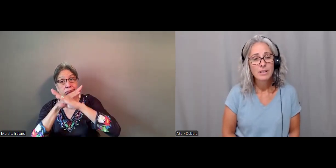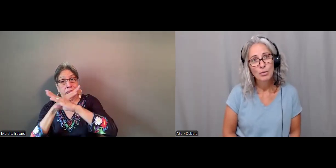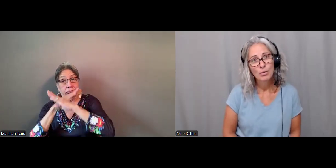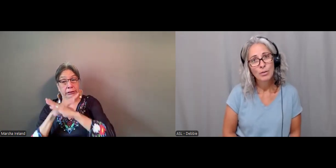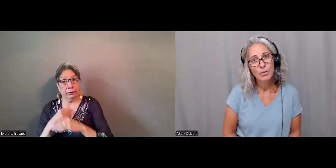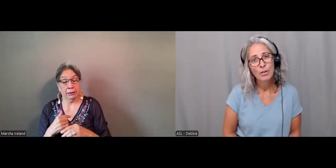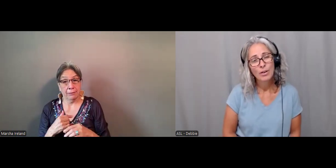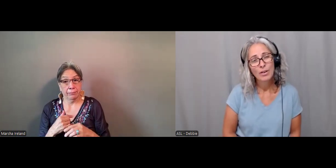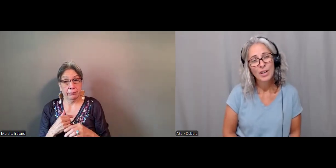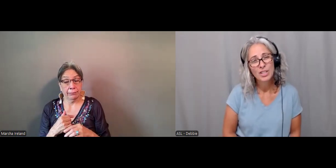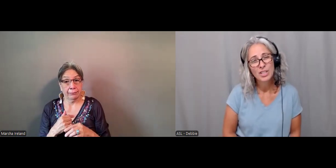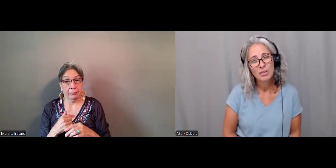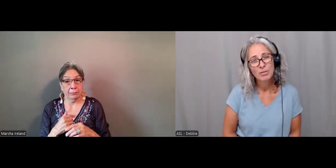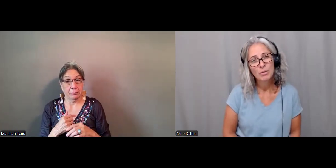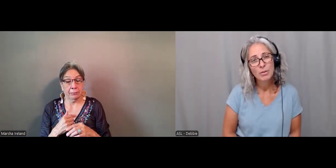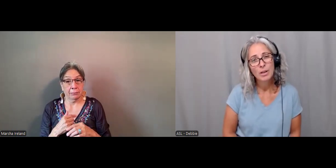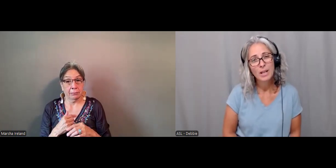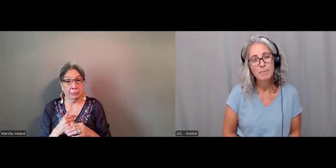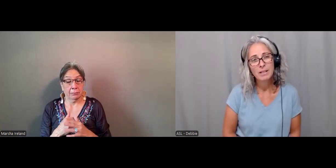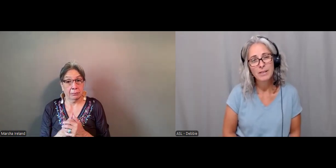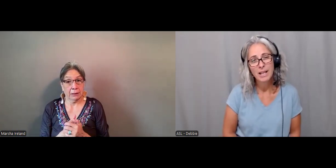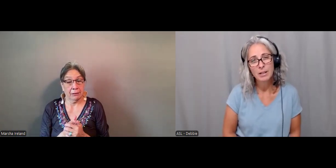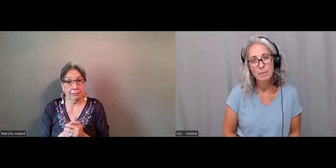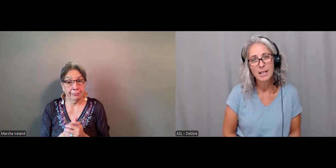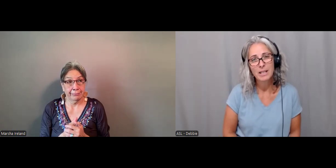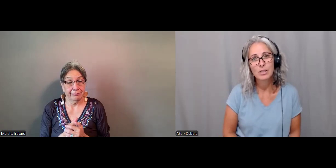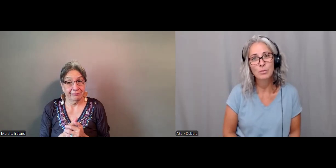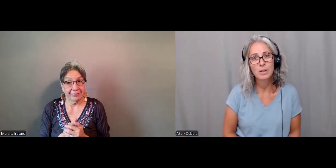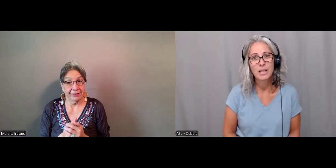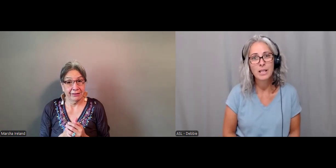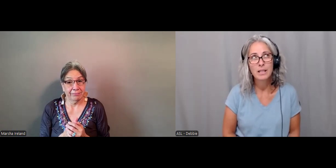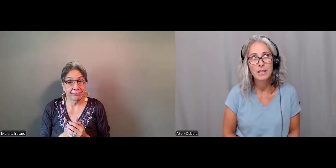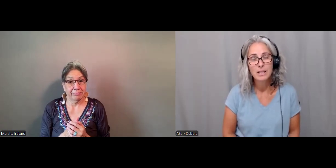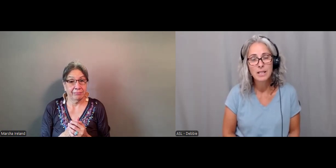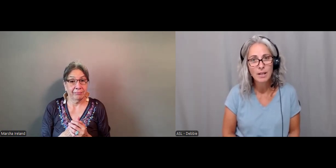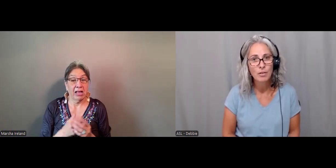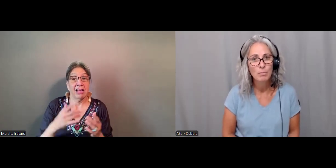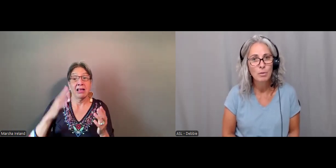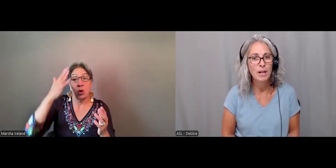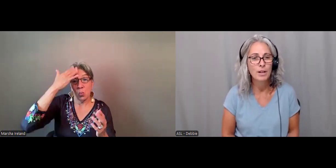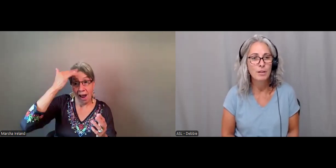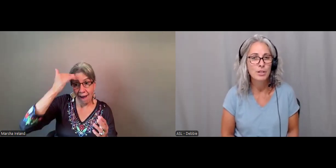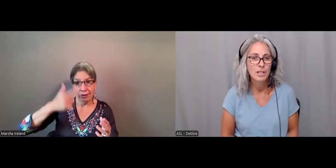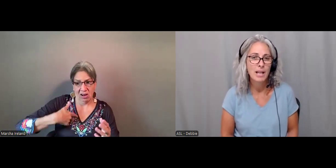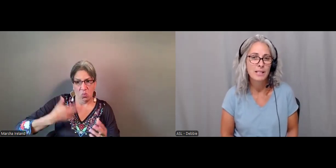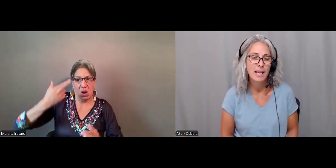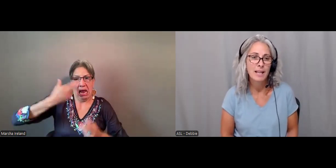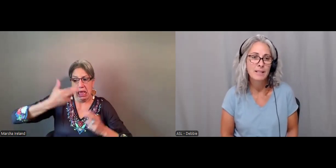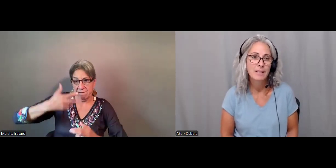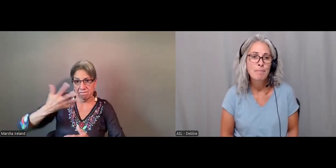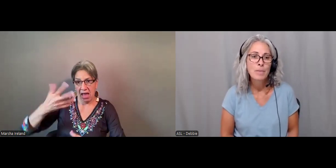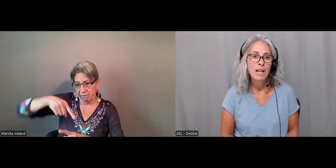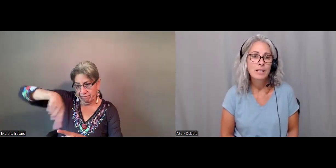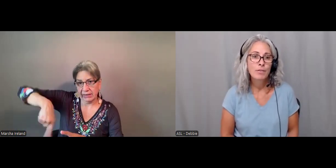And so, and just to expand on that a little bit, is to really sit for a moment and understand